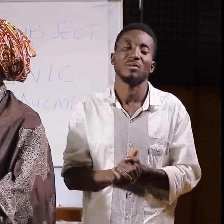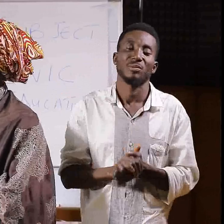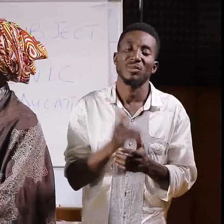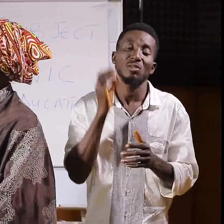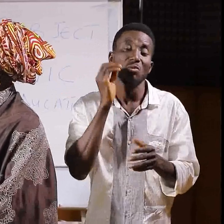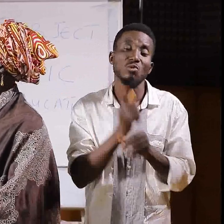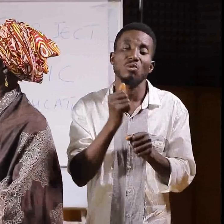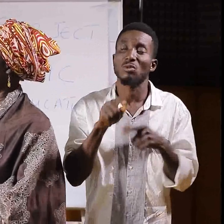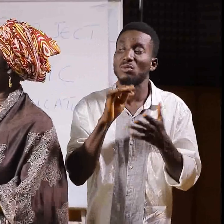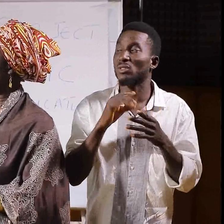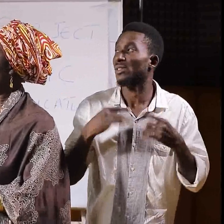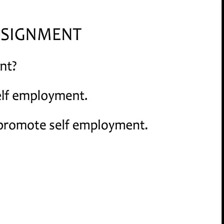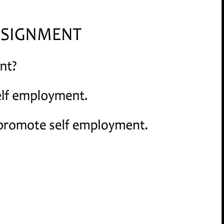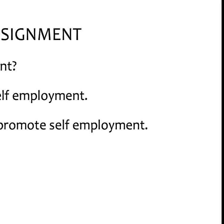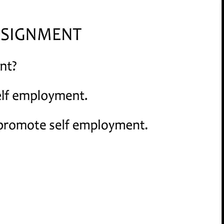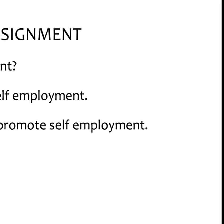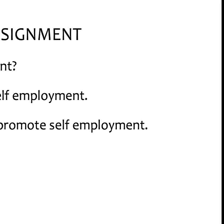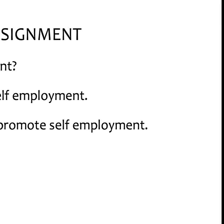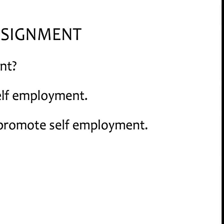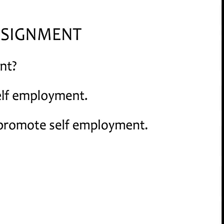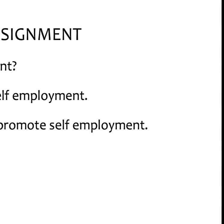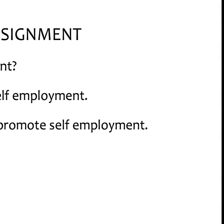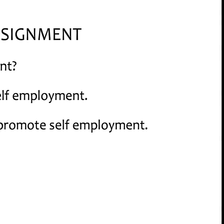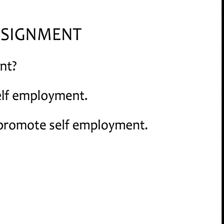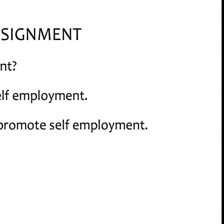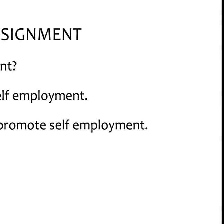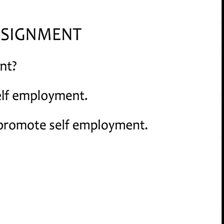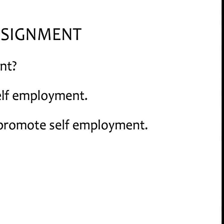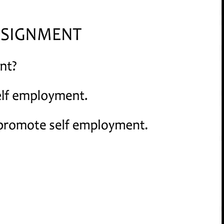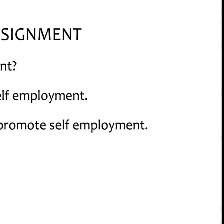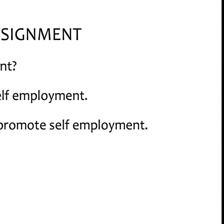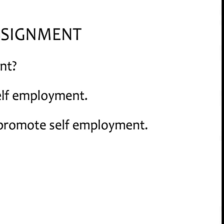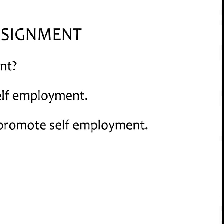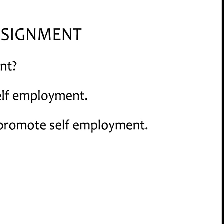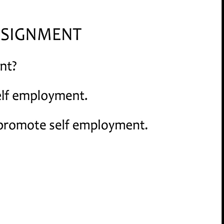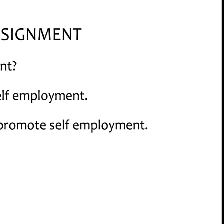The assignment goes like this. What is self-employment?